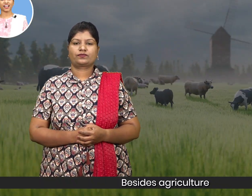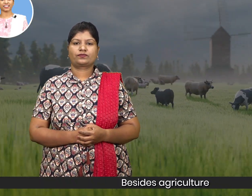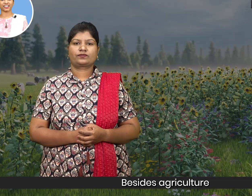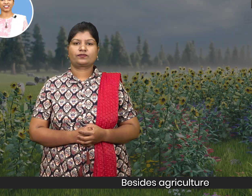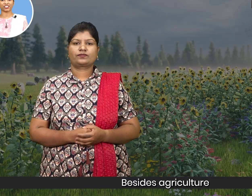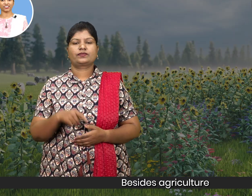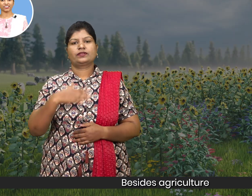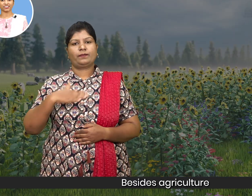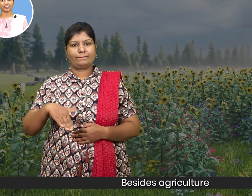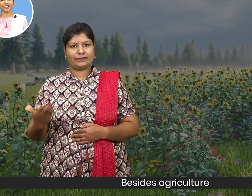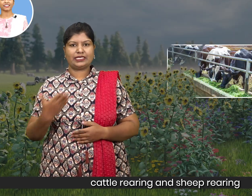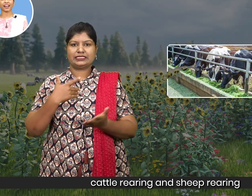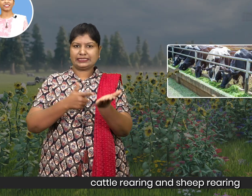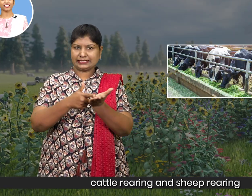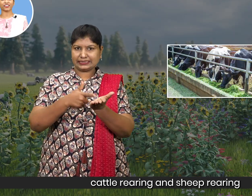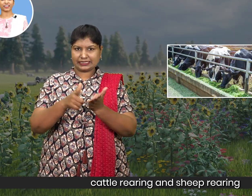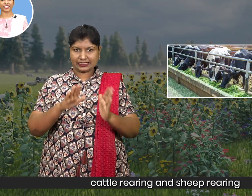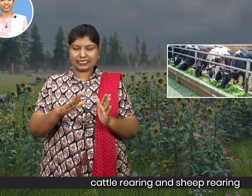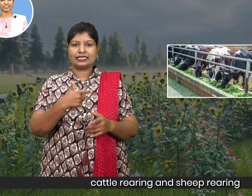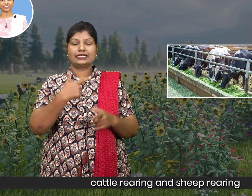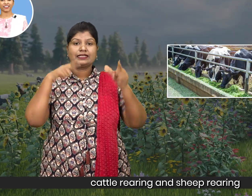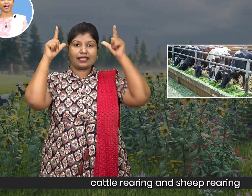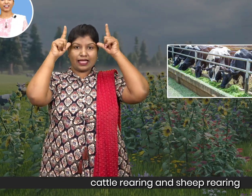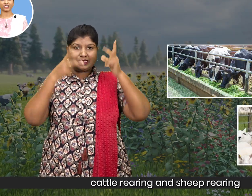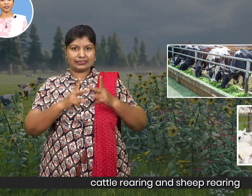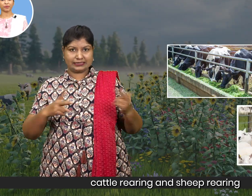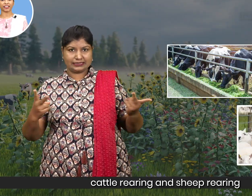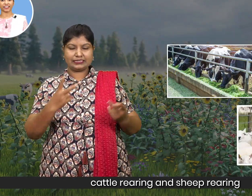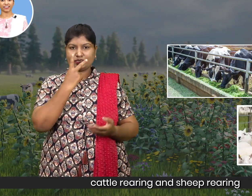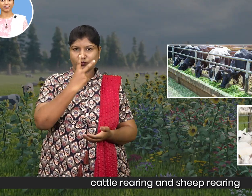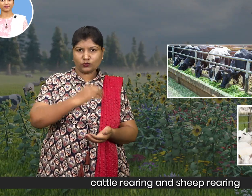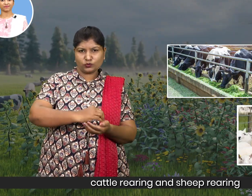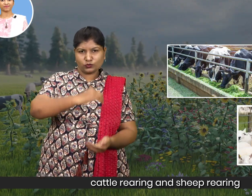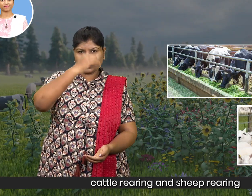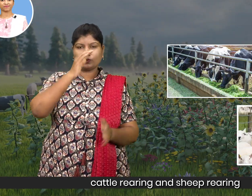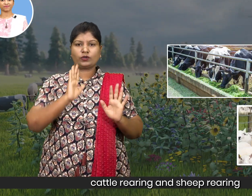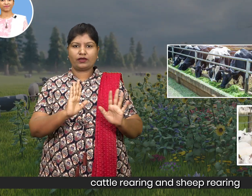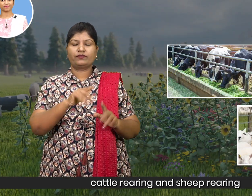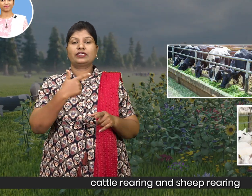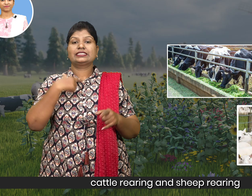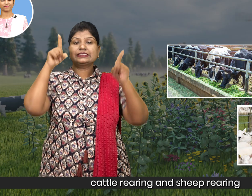Besides agriculture, cattle rearing and sheep rearing